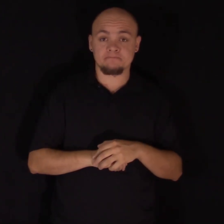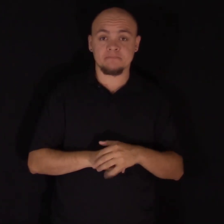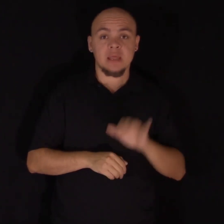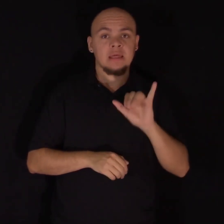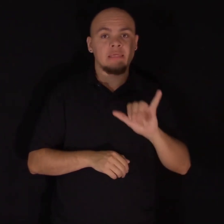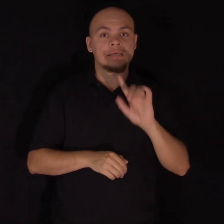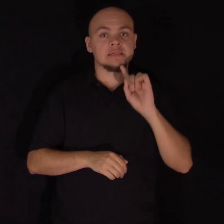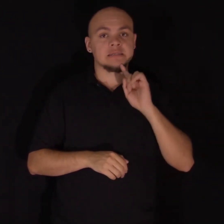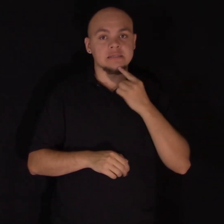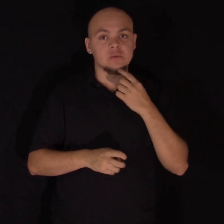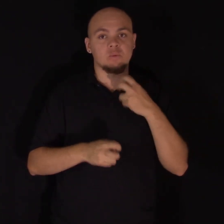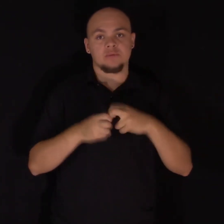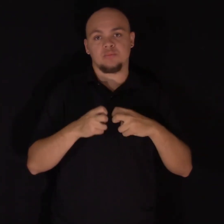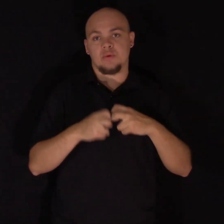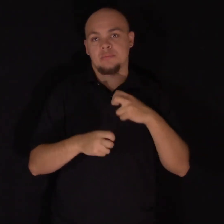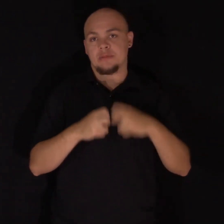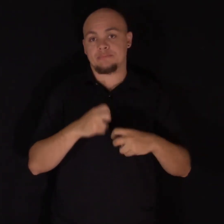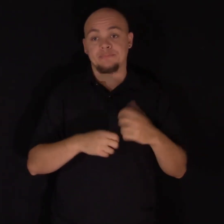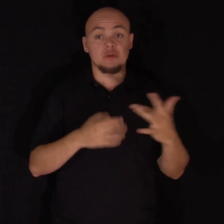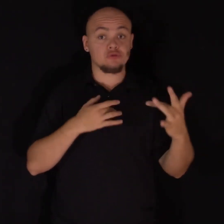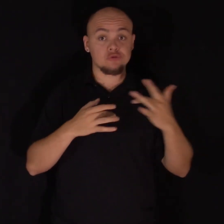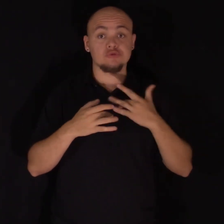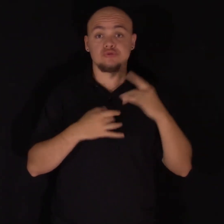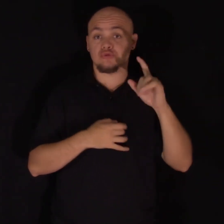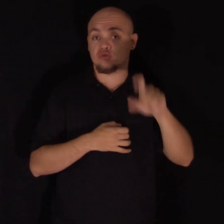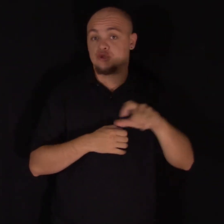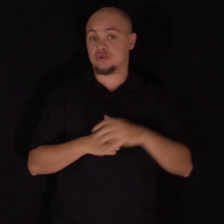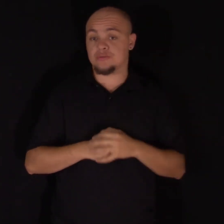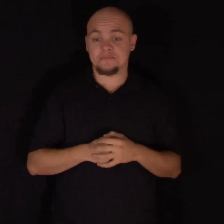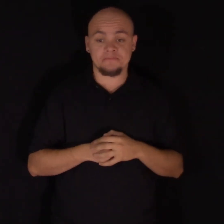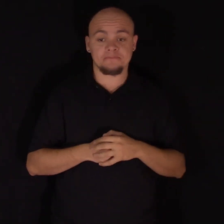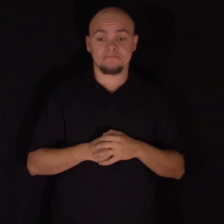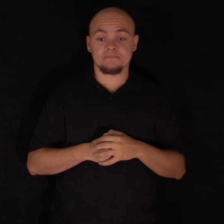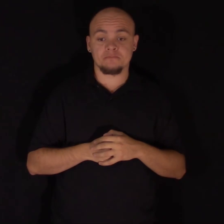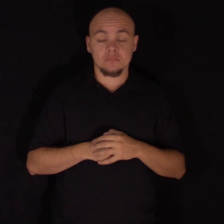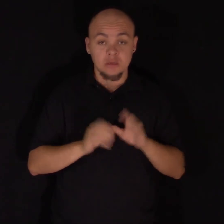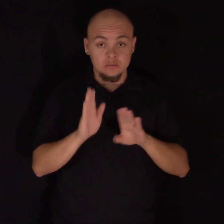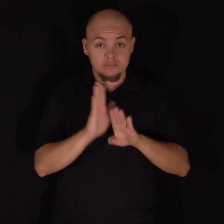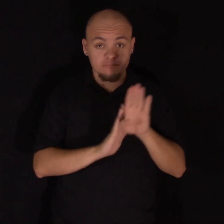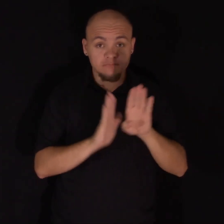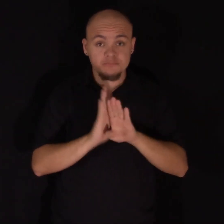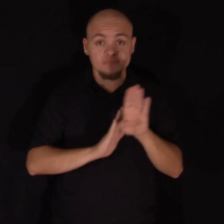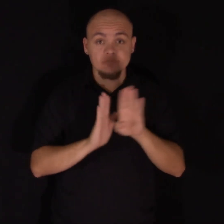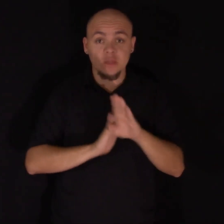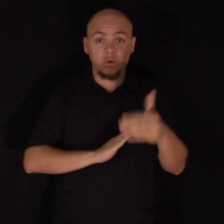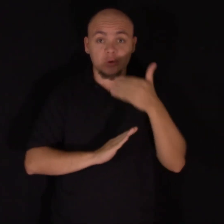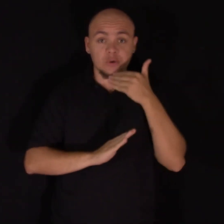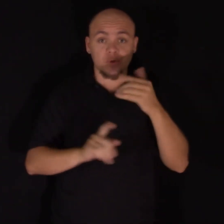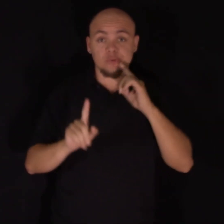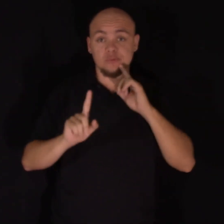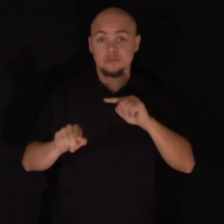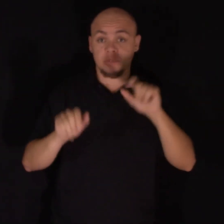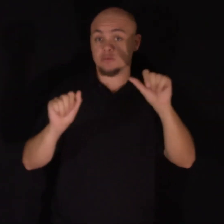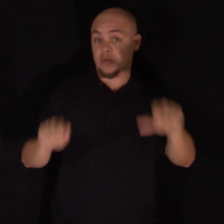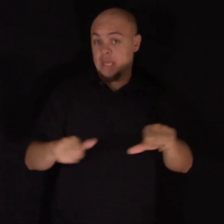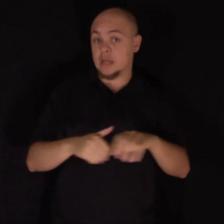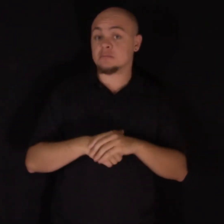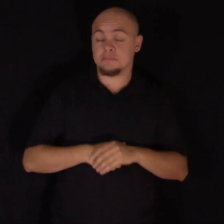problem. We should be concerned. But in fact, we can build a really good response system.